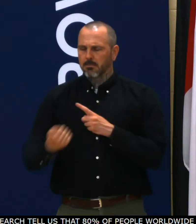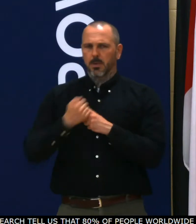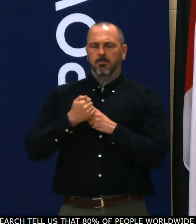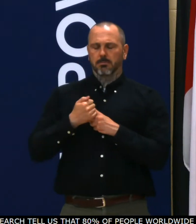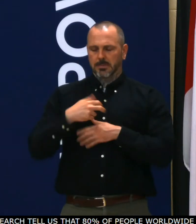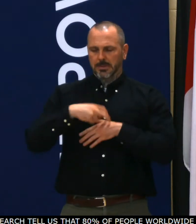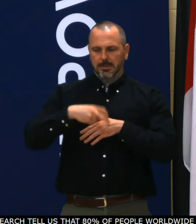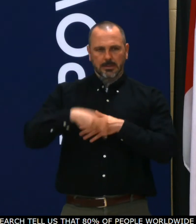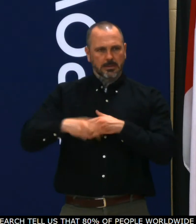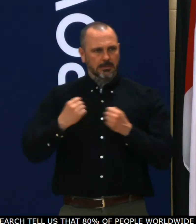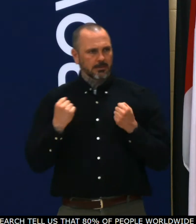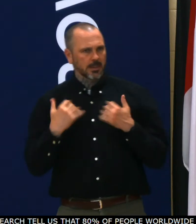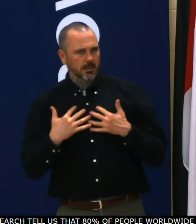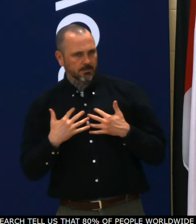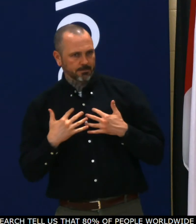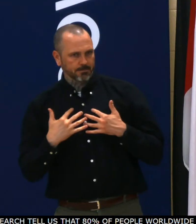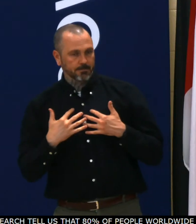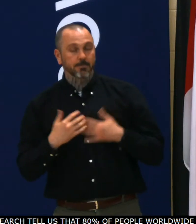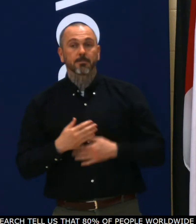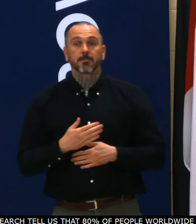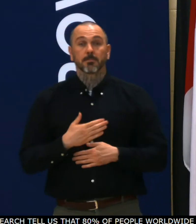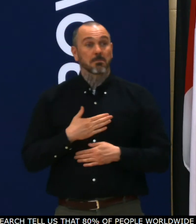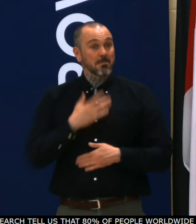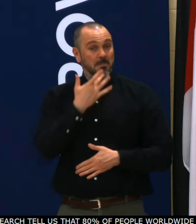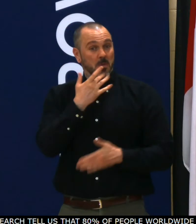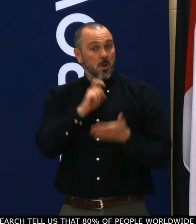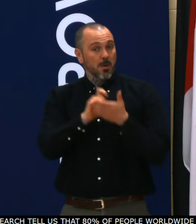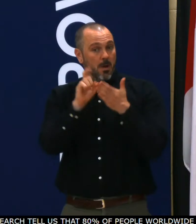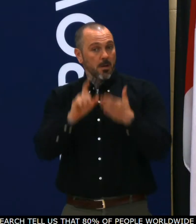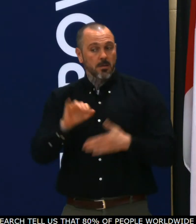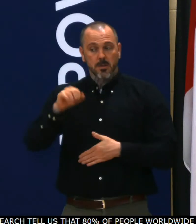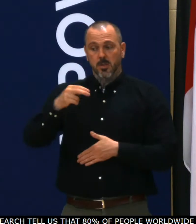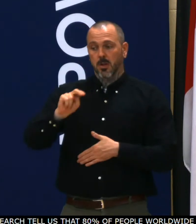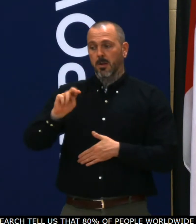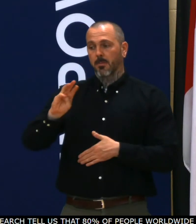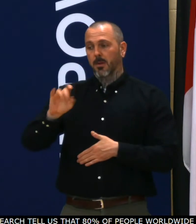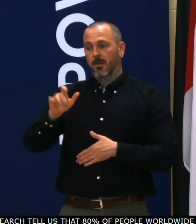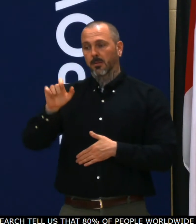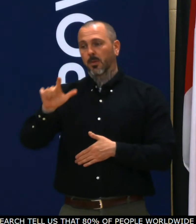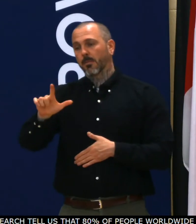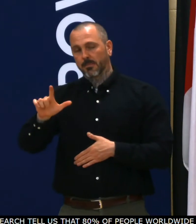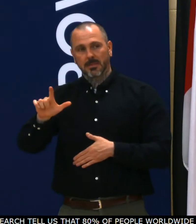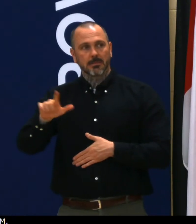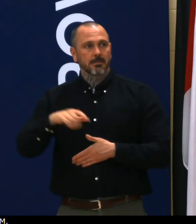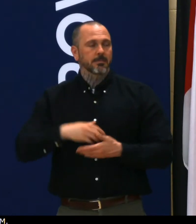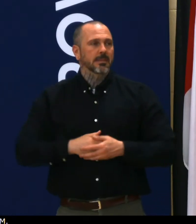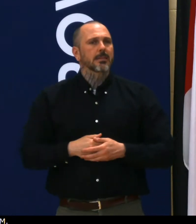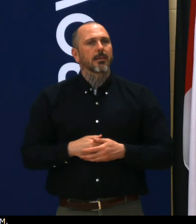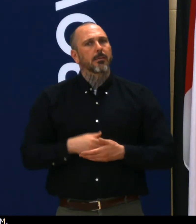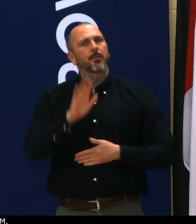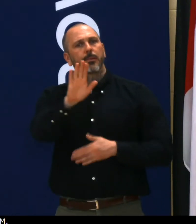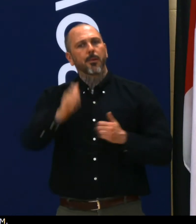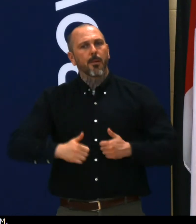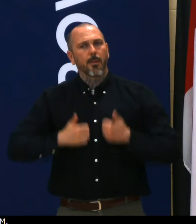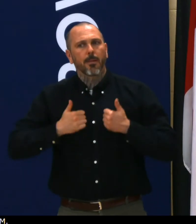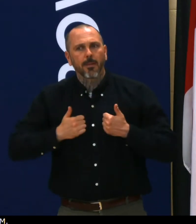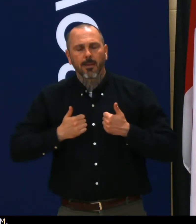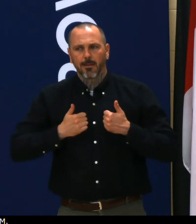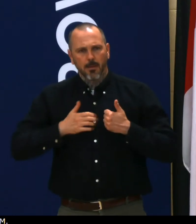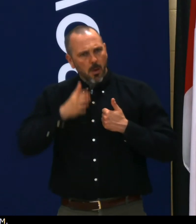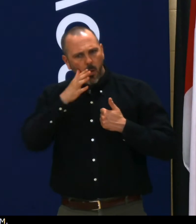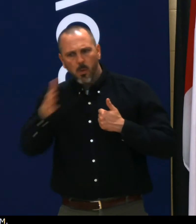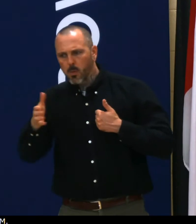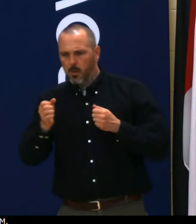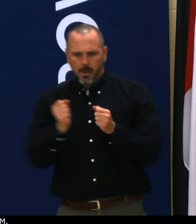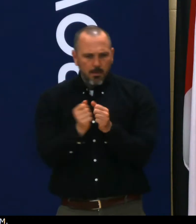My favorite author, John Maxwell, says that your life expands with courage and it shrinks with fear. He explains